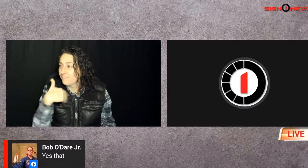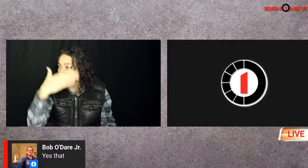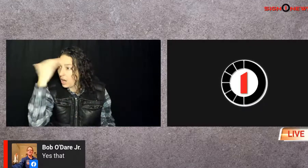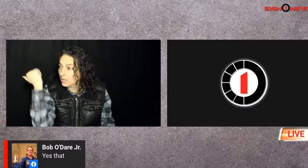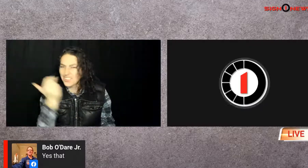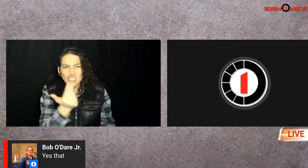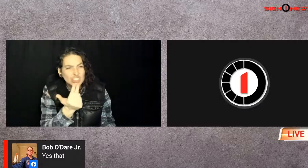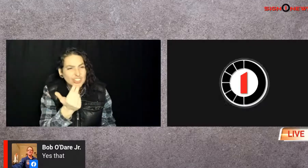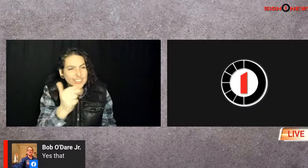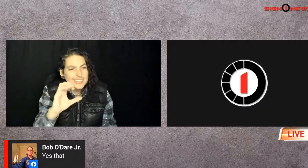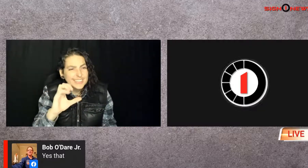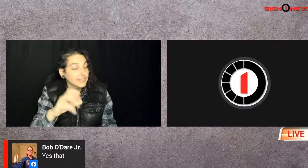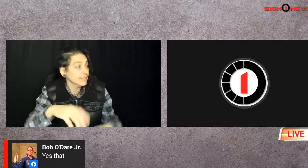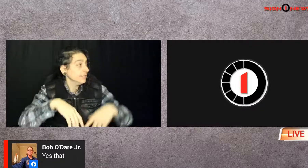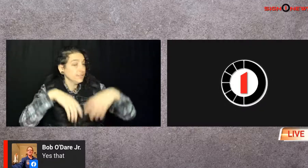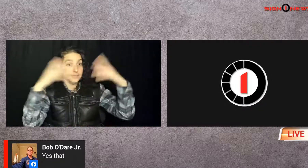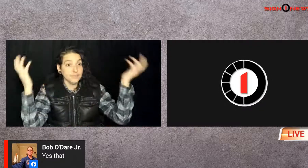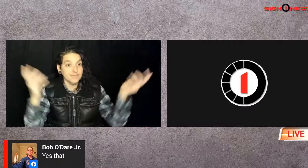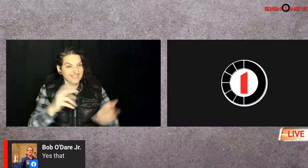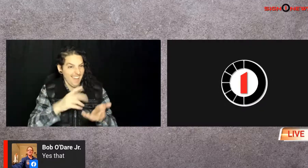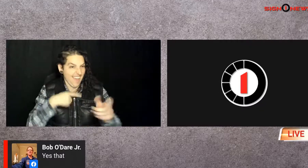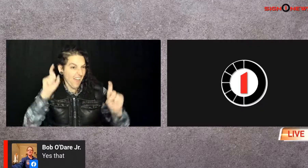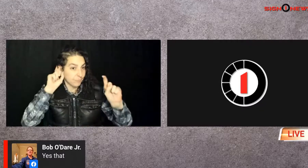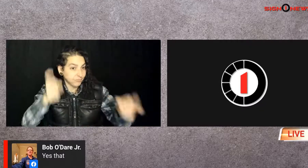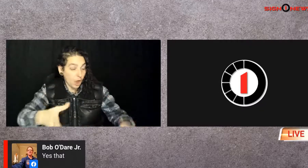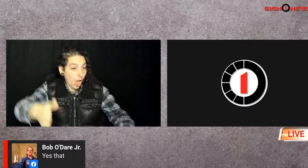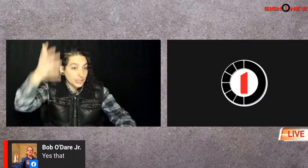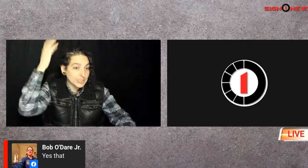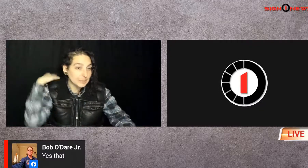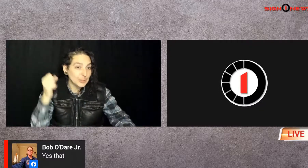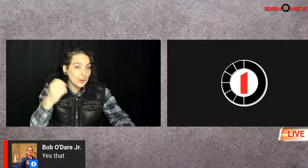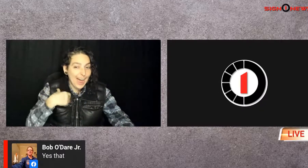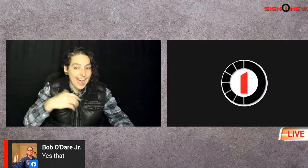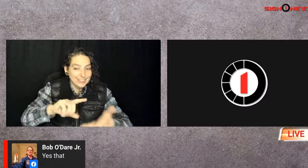we had, I think it was, I forgot,